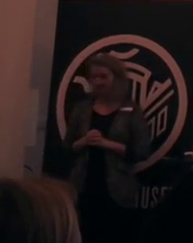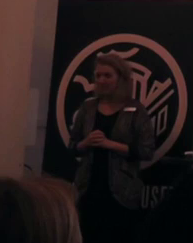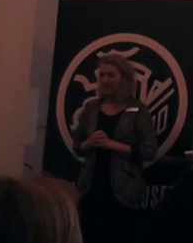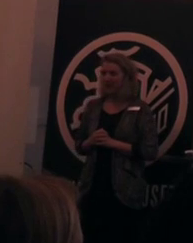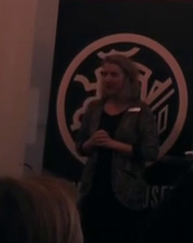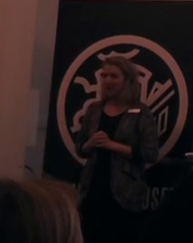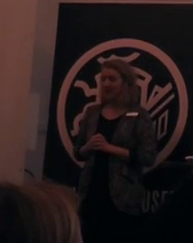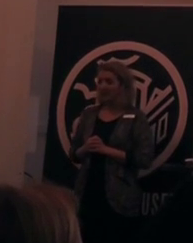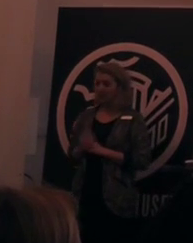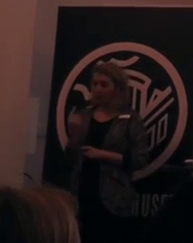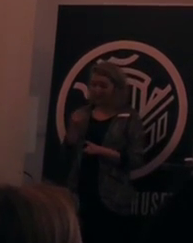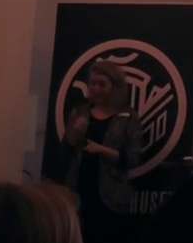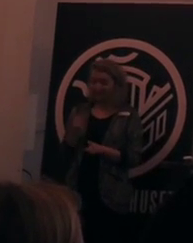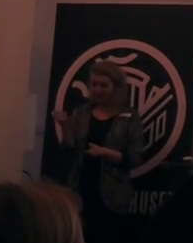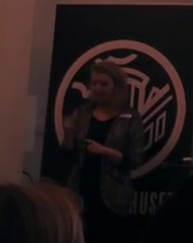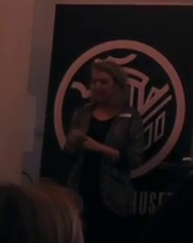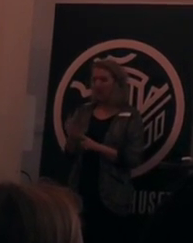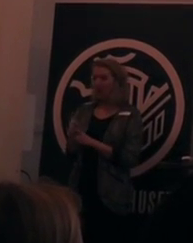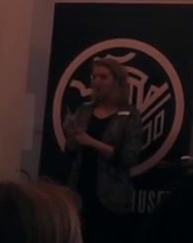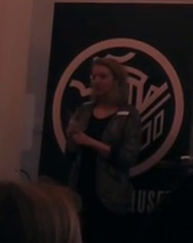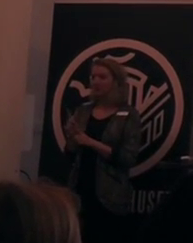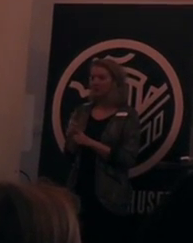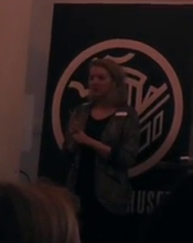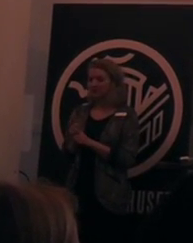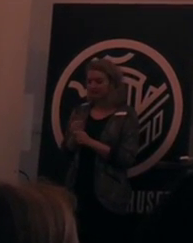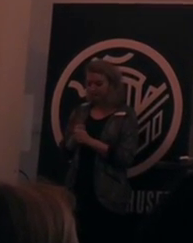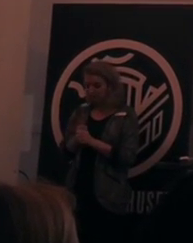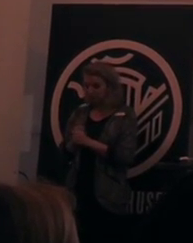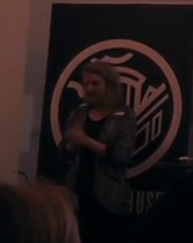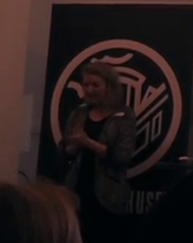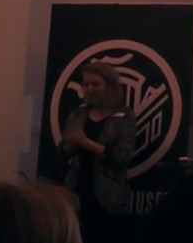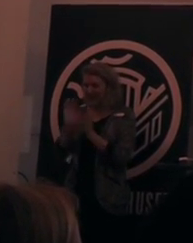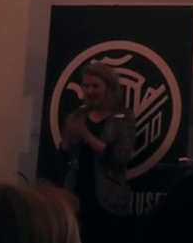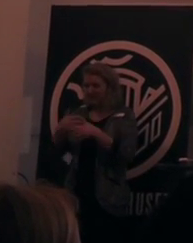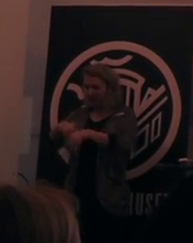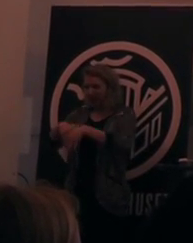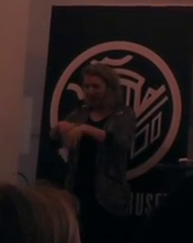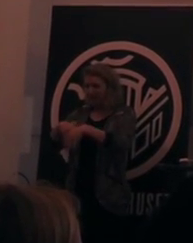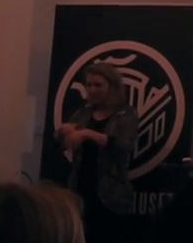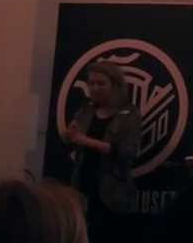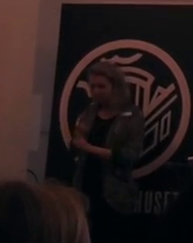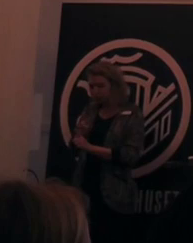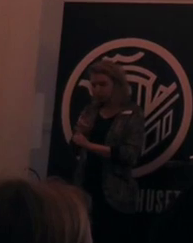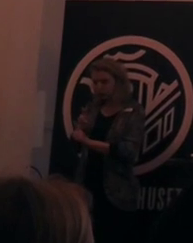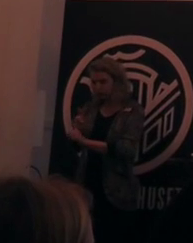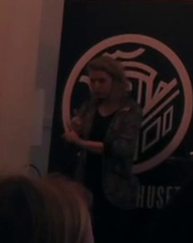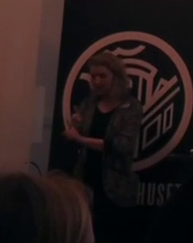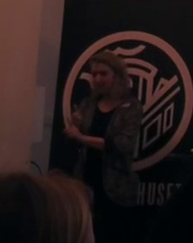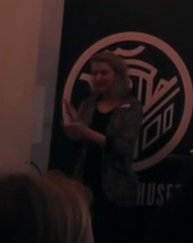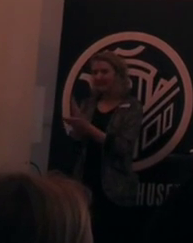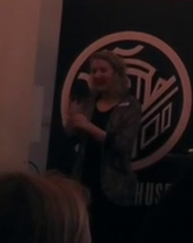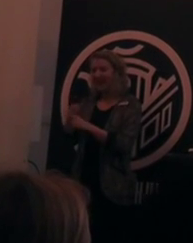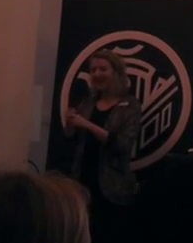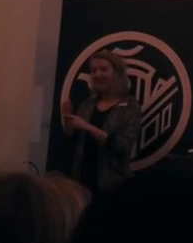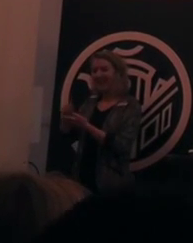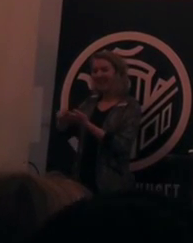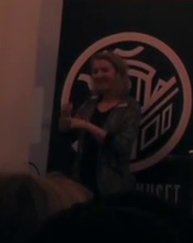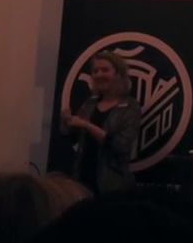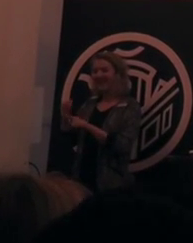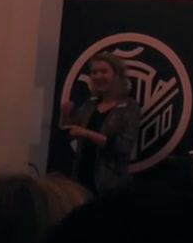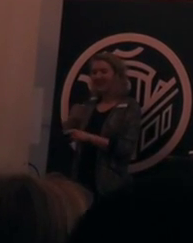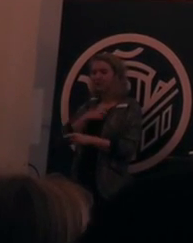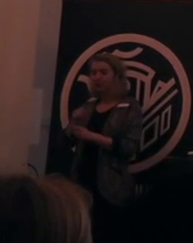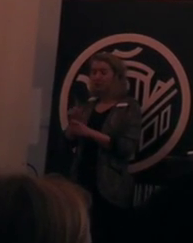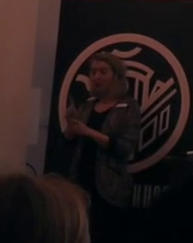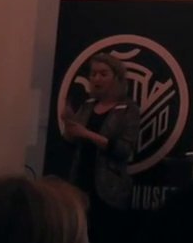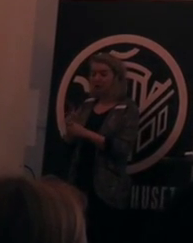And not only that, but they followed throughout the whole march. And then there was another piece to this story that also broke